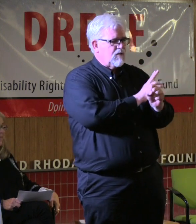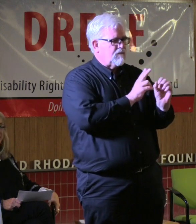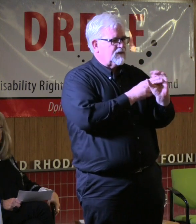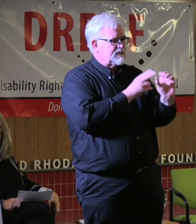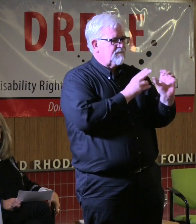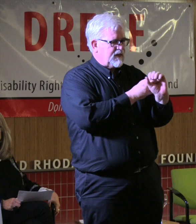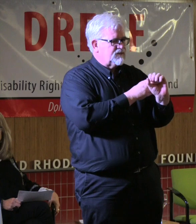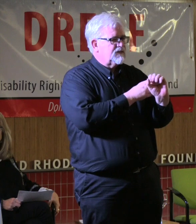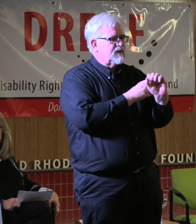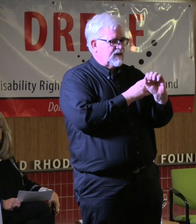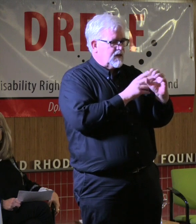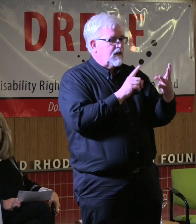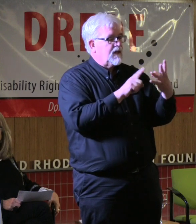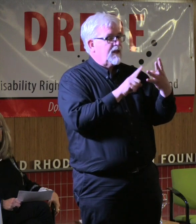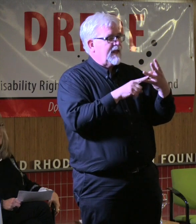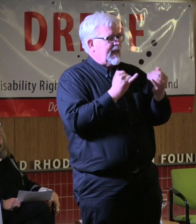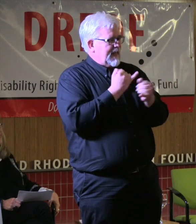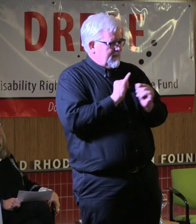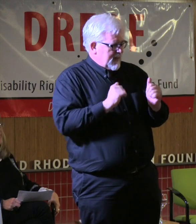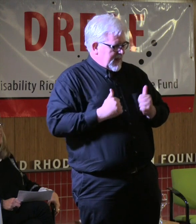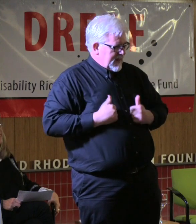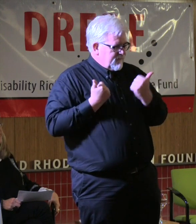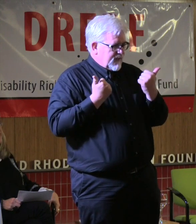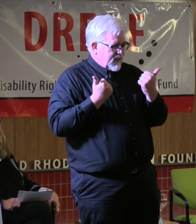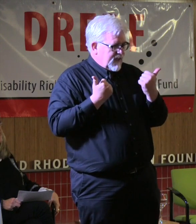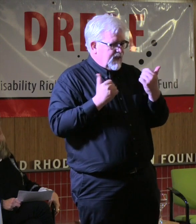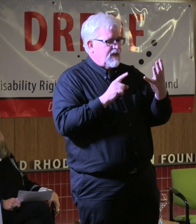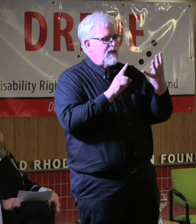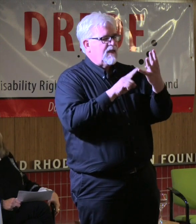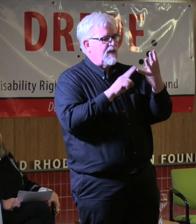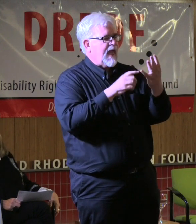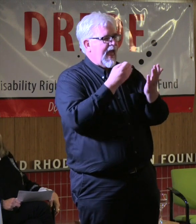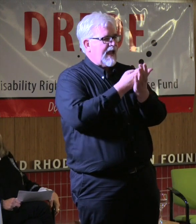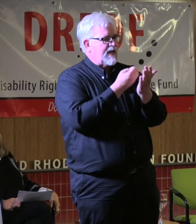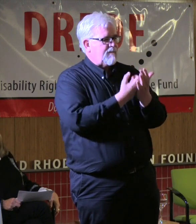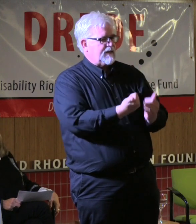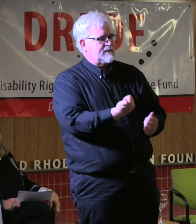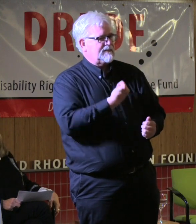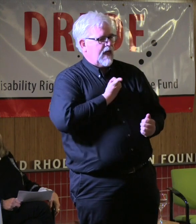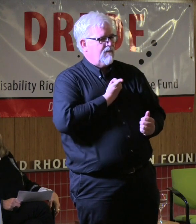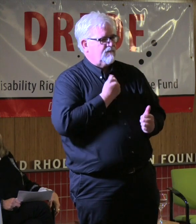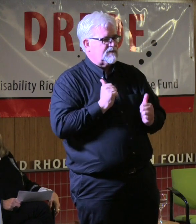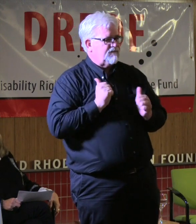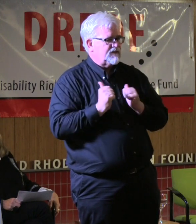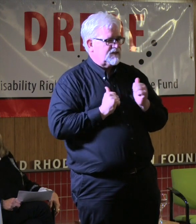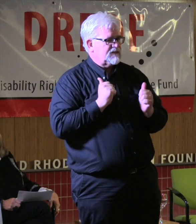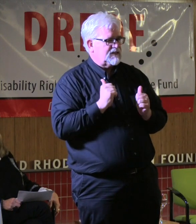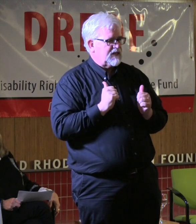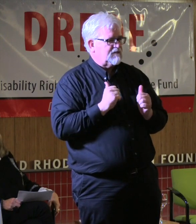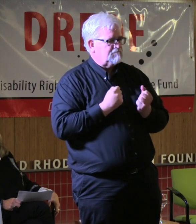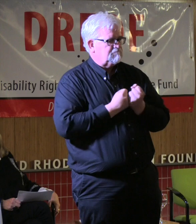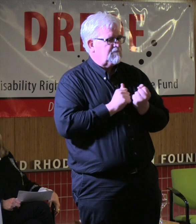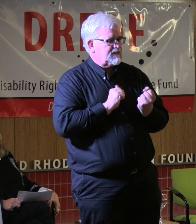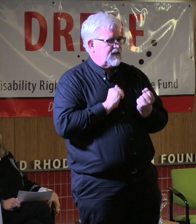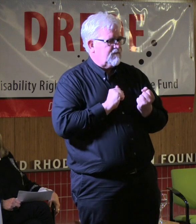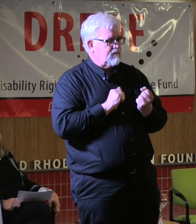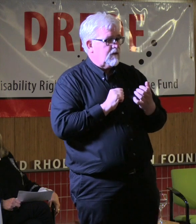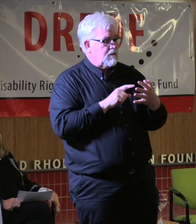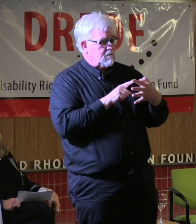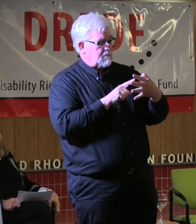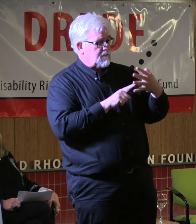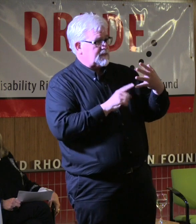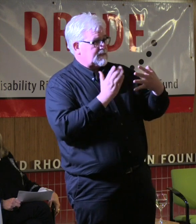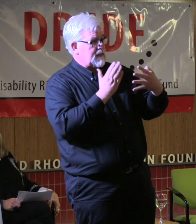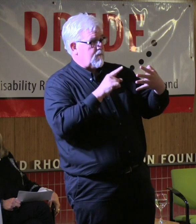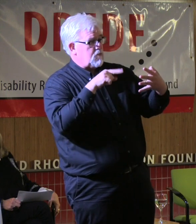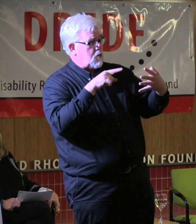participation, independent living, economic self-sufficiency. Well, in some areas we've done all